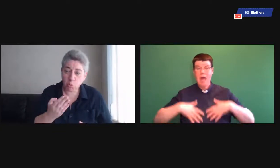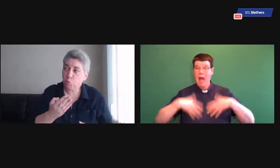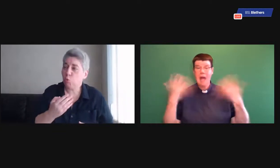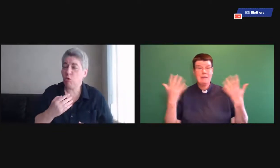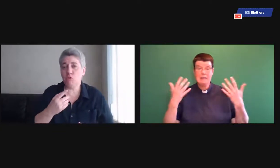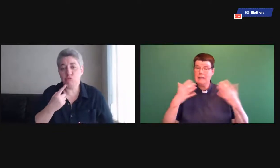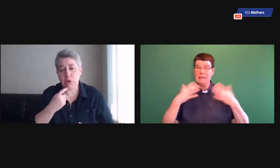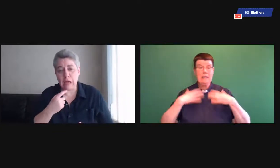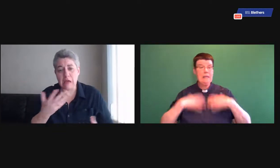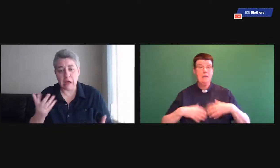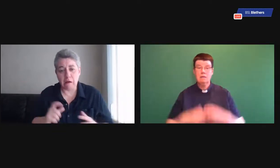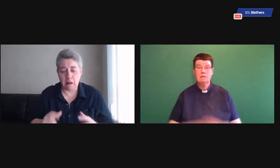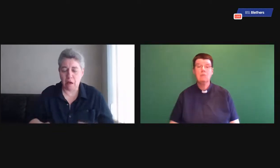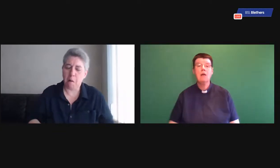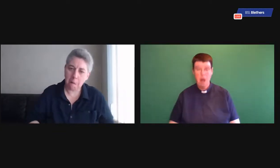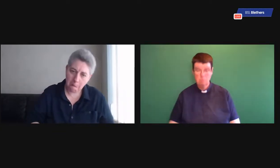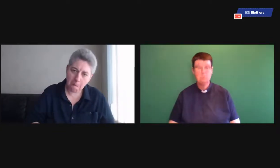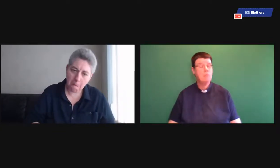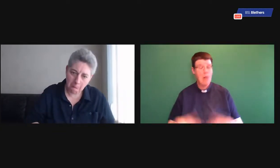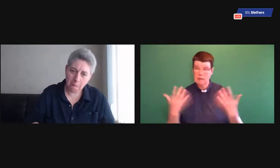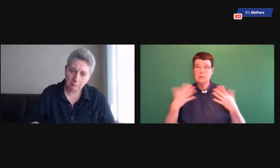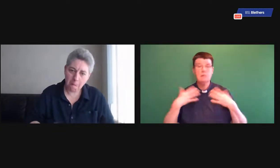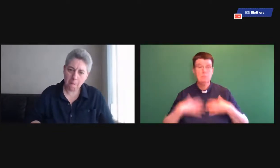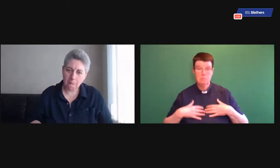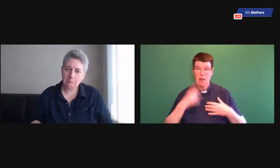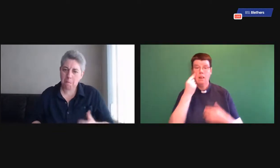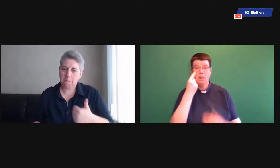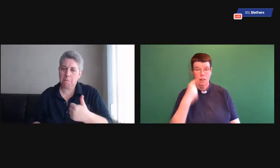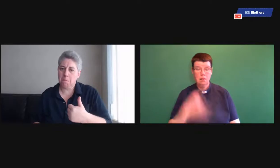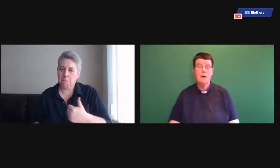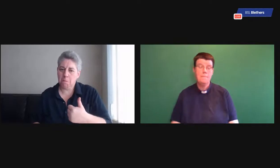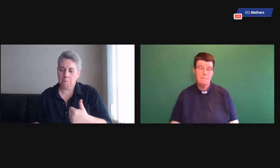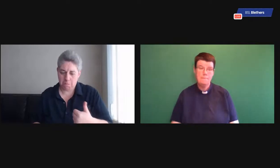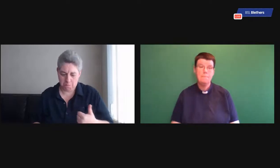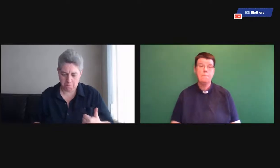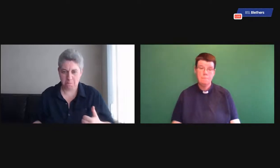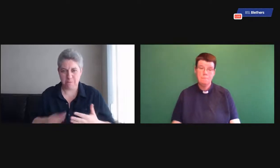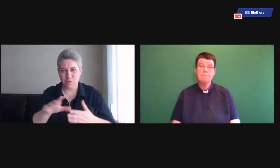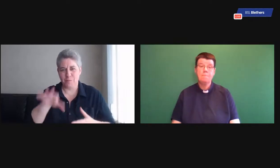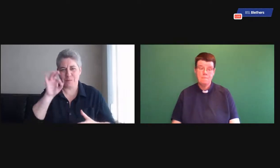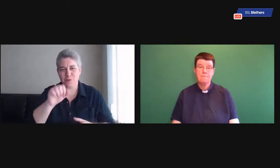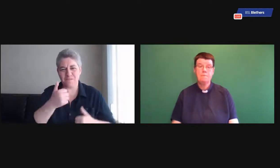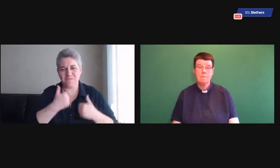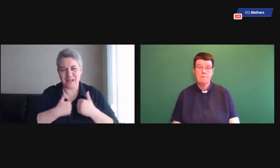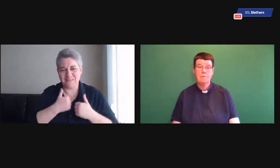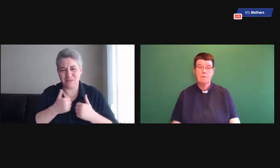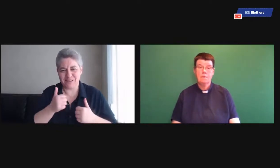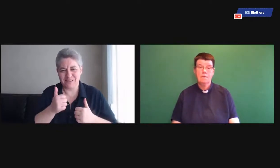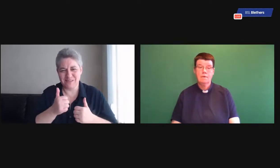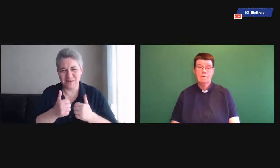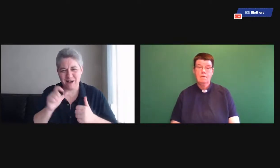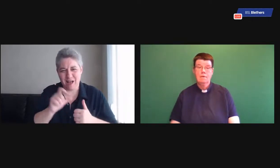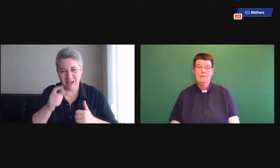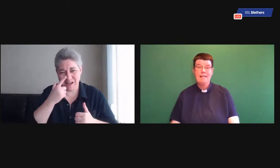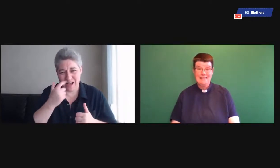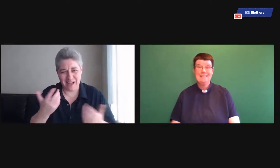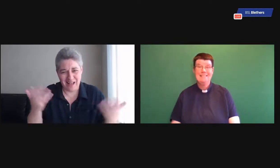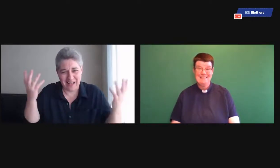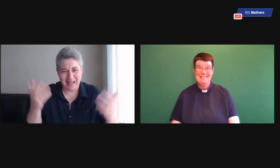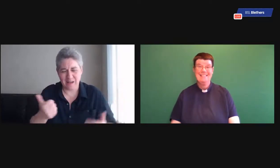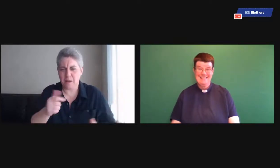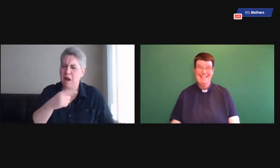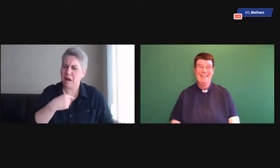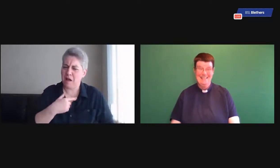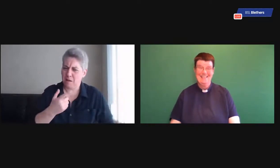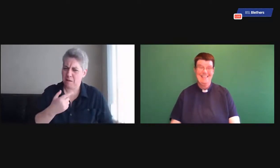fan. And regarding colour, we can wear any colour we like. It doesn't matter. It's just our preference. So do you pick